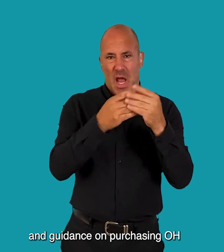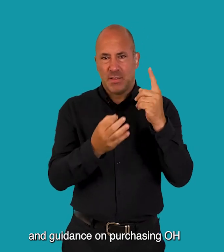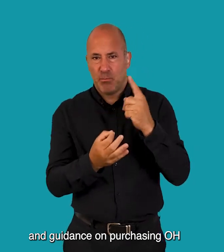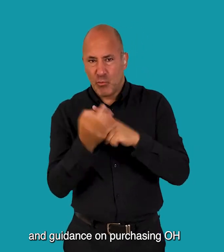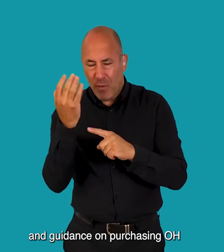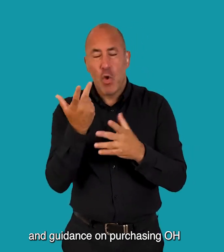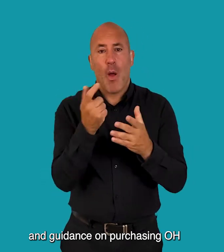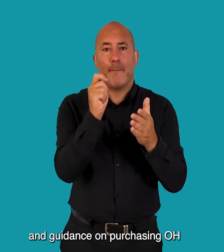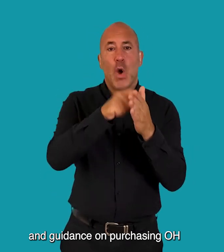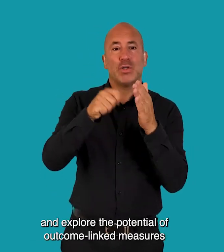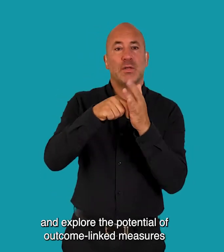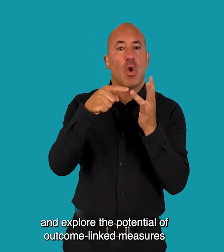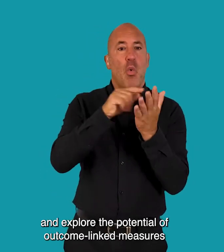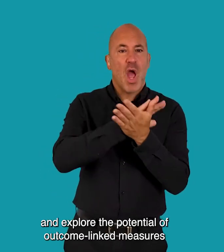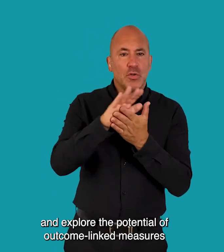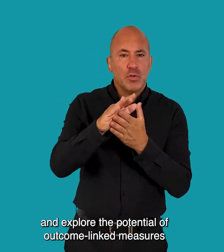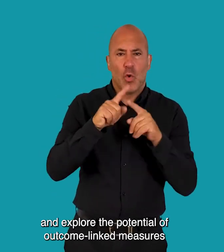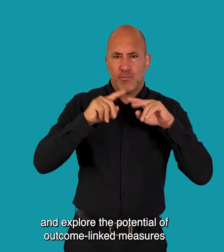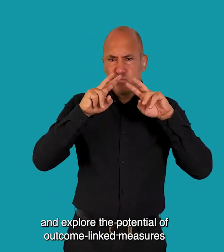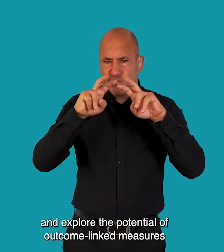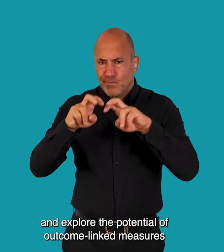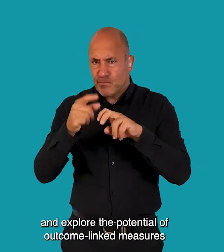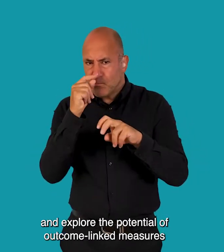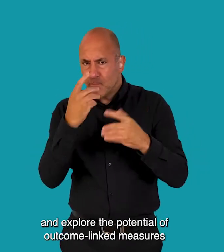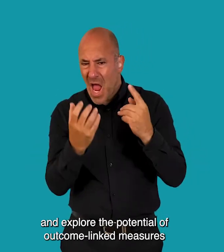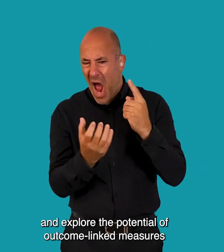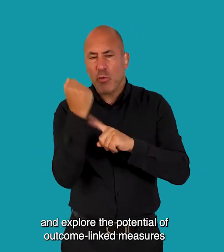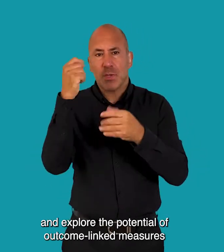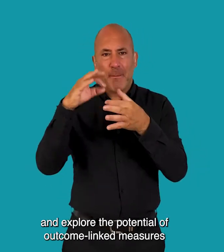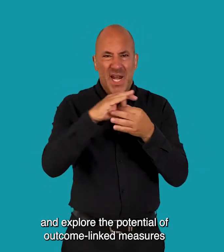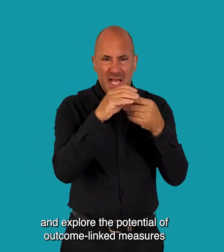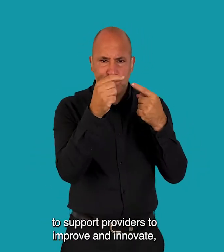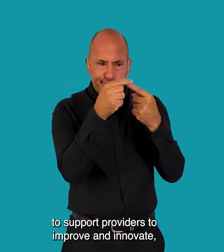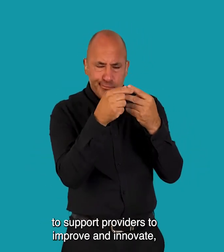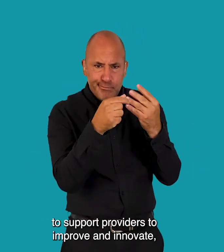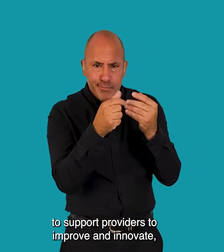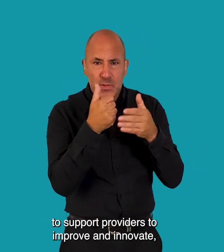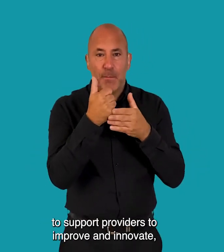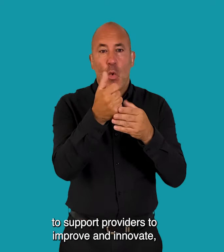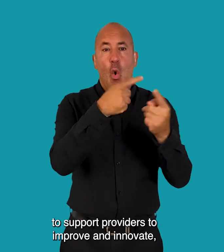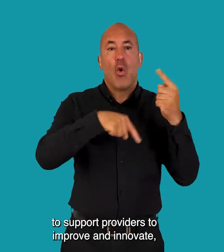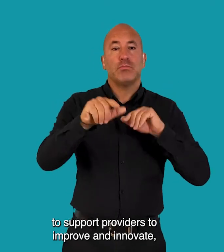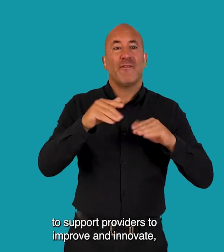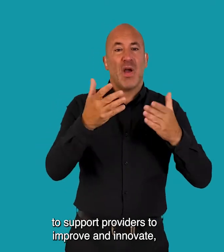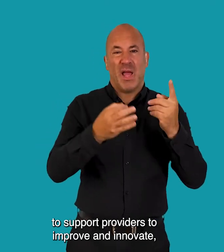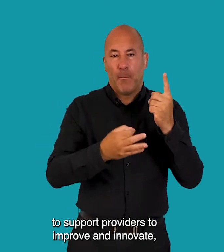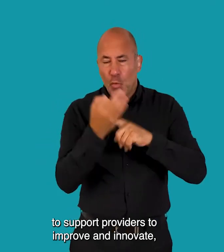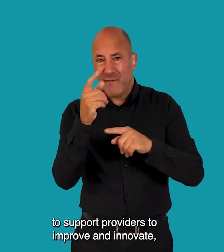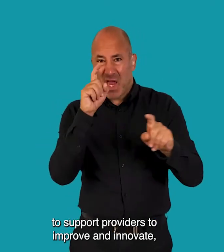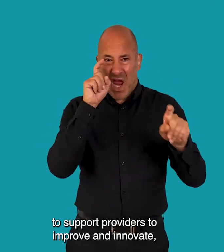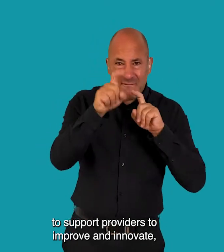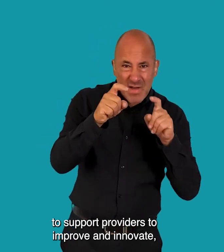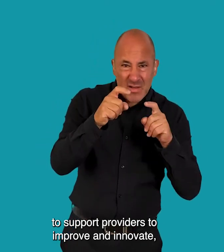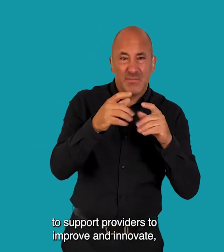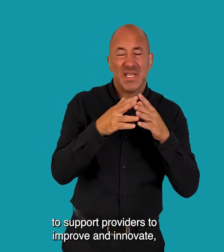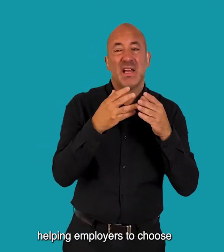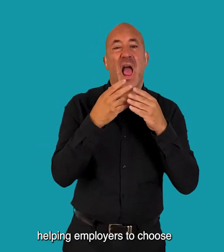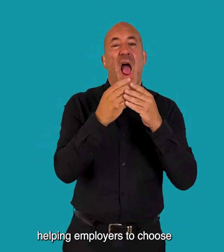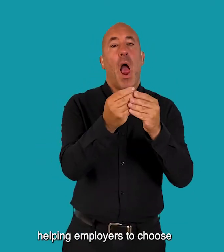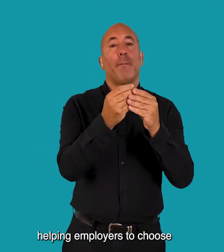purchasing OH and explore the potential of outcome-linked measures to support providers to improve and innovate, helping employers